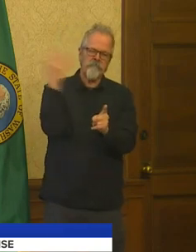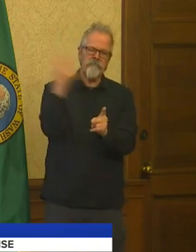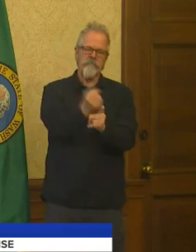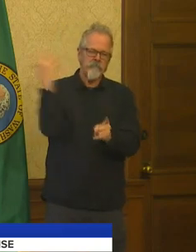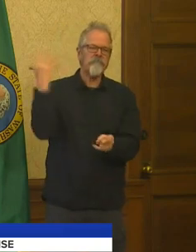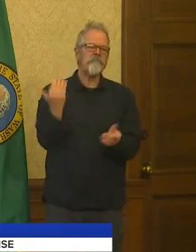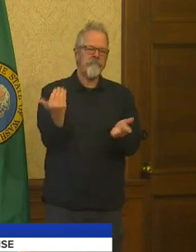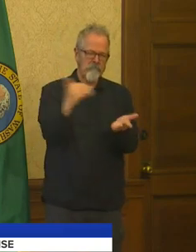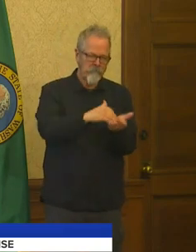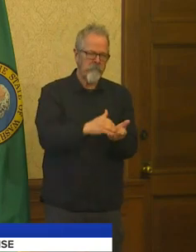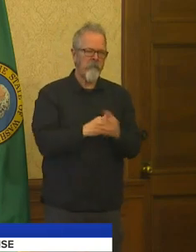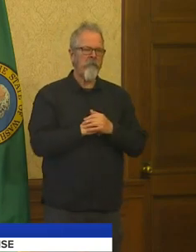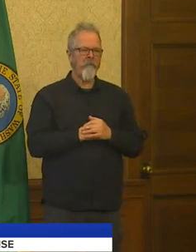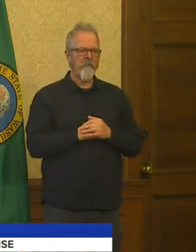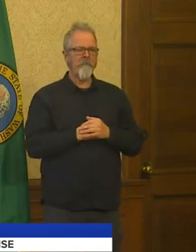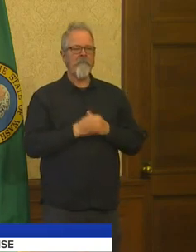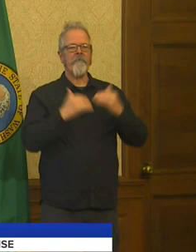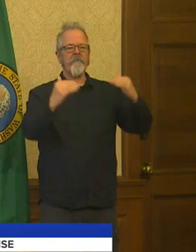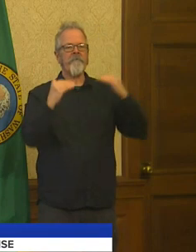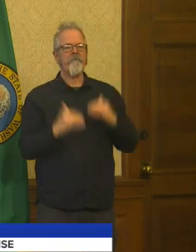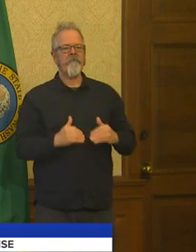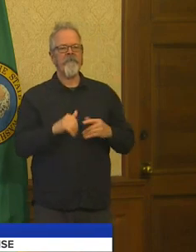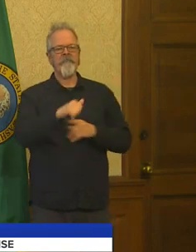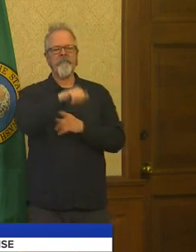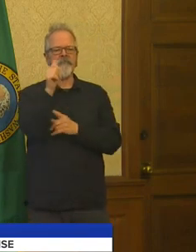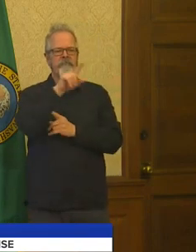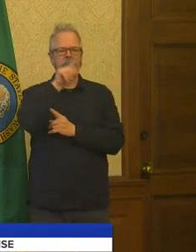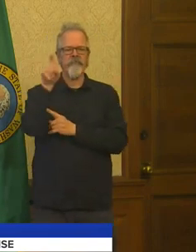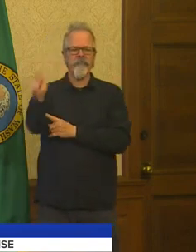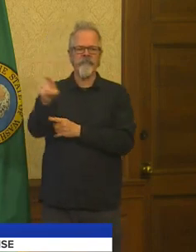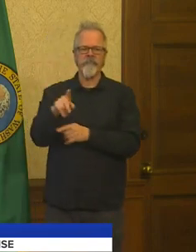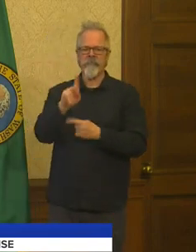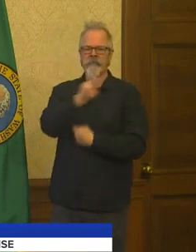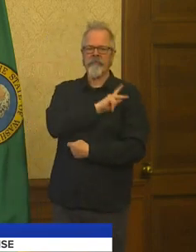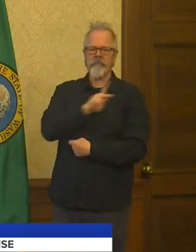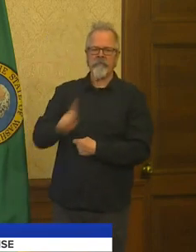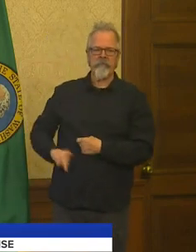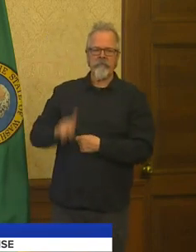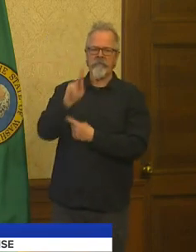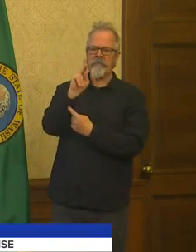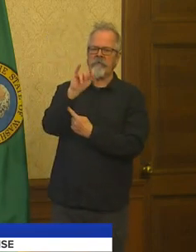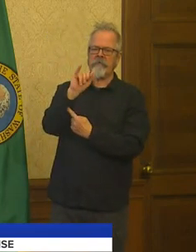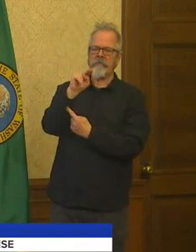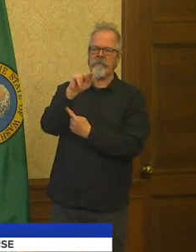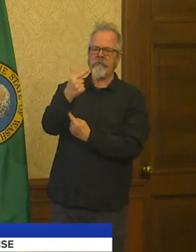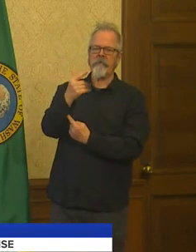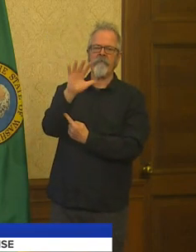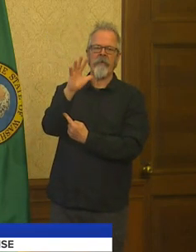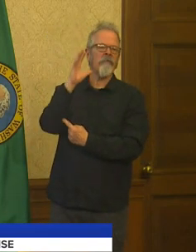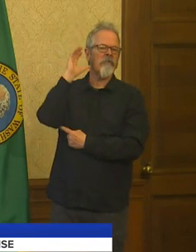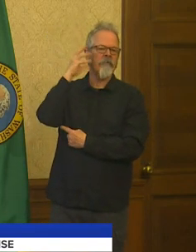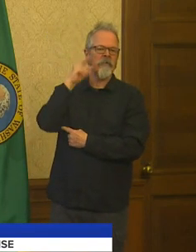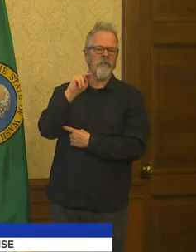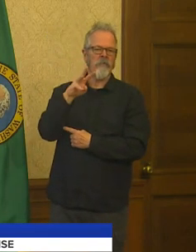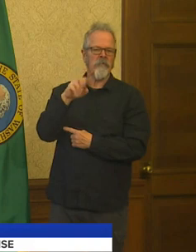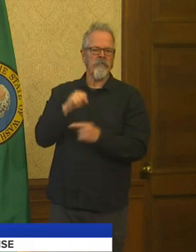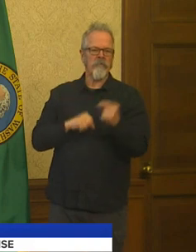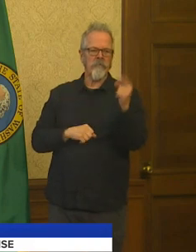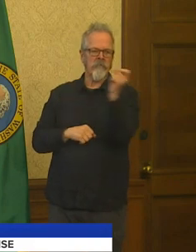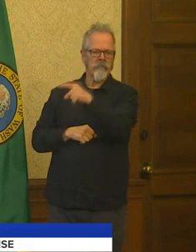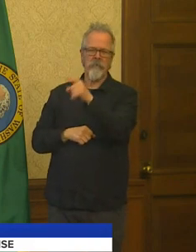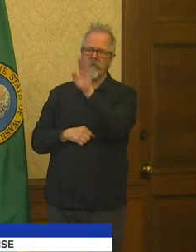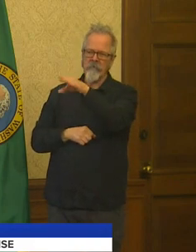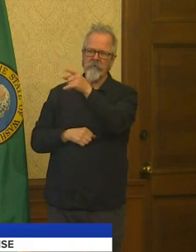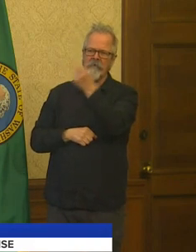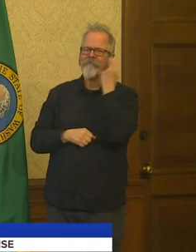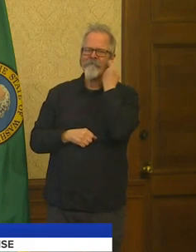5. Governor, we've heard about these benchmarks. I know we talked about the reduction of rates and death rates and hospitalization. You also talked about